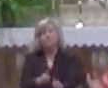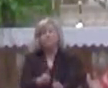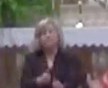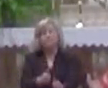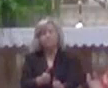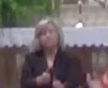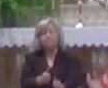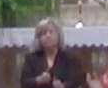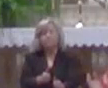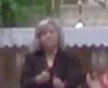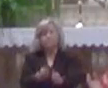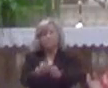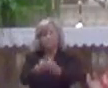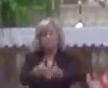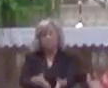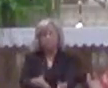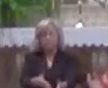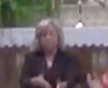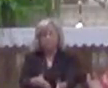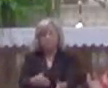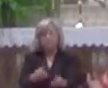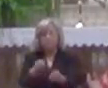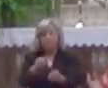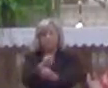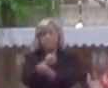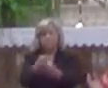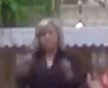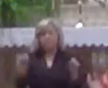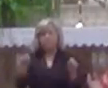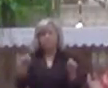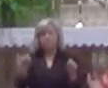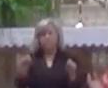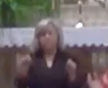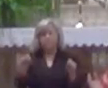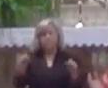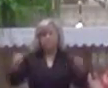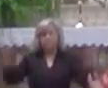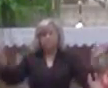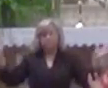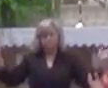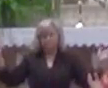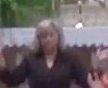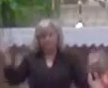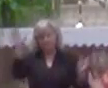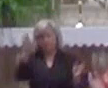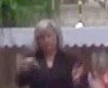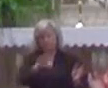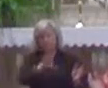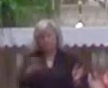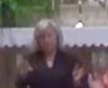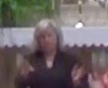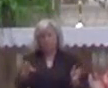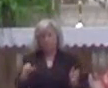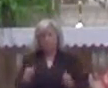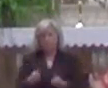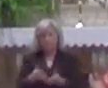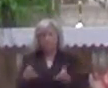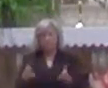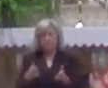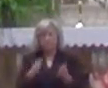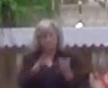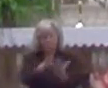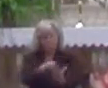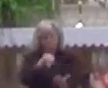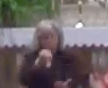caused our Savior to take flesh and submit to the cross, graciously grant that we may heed his